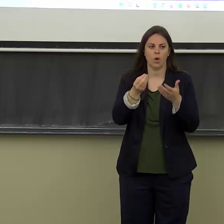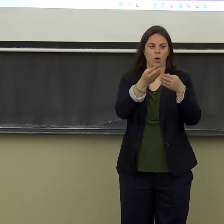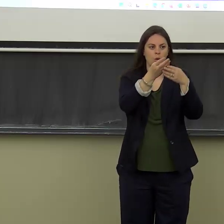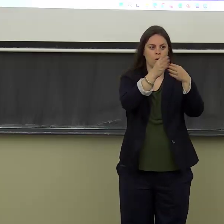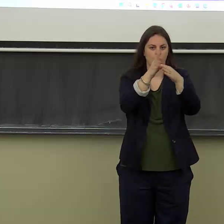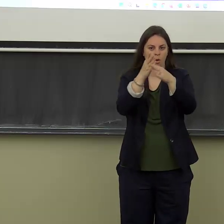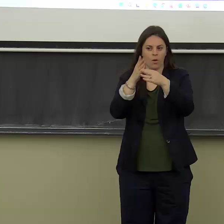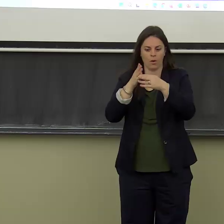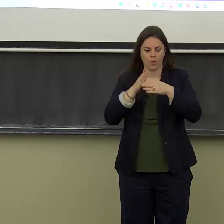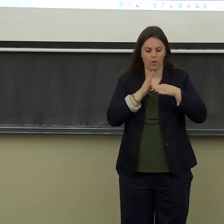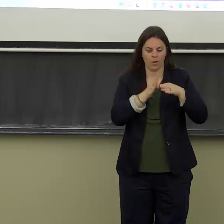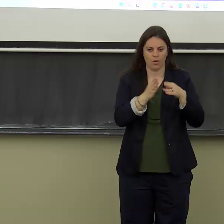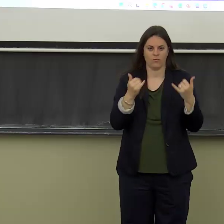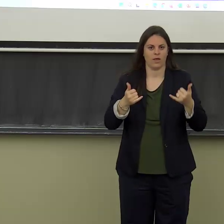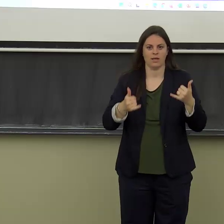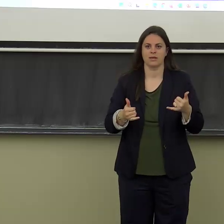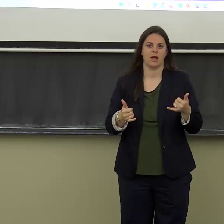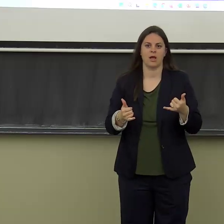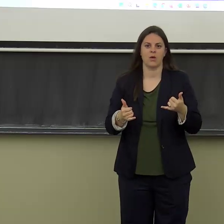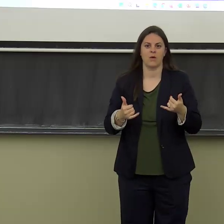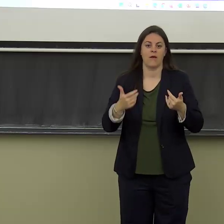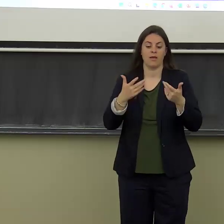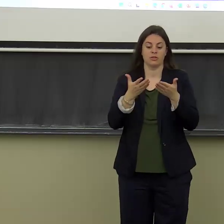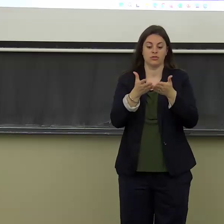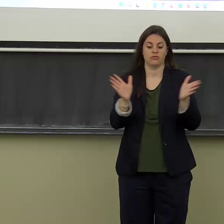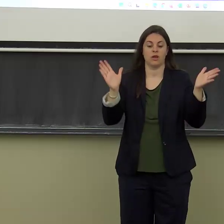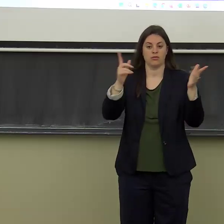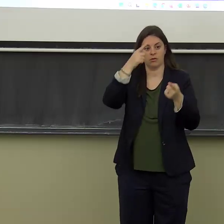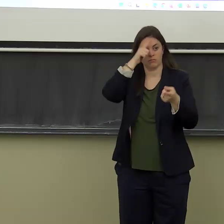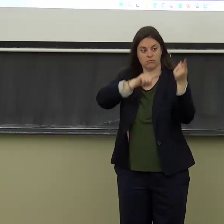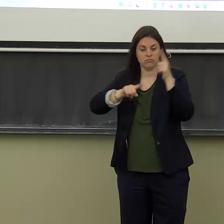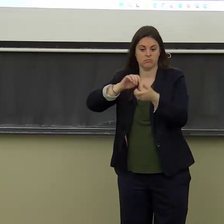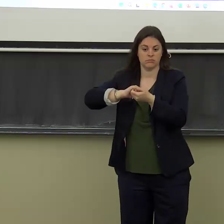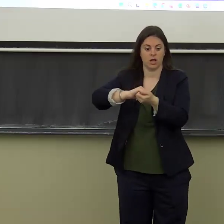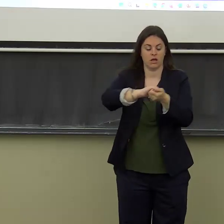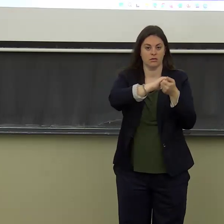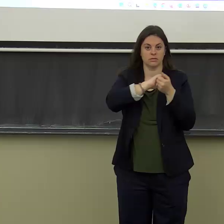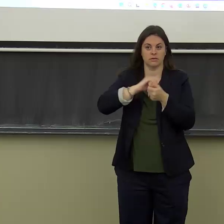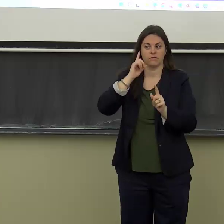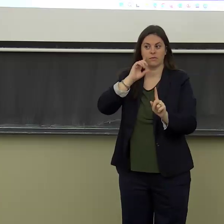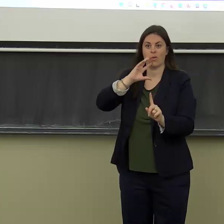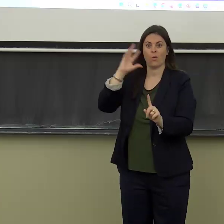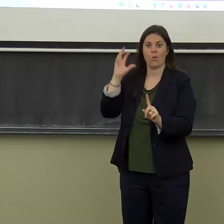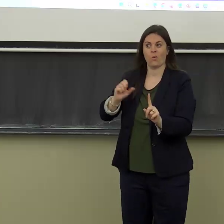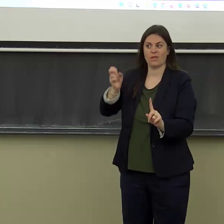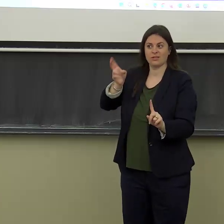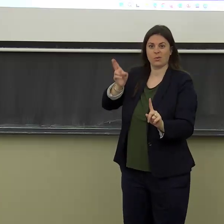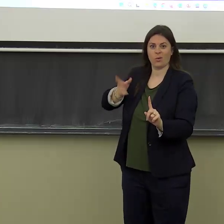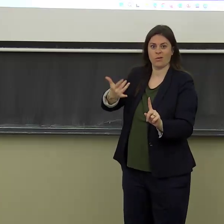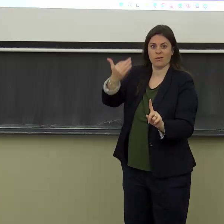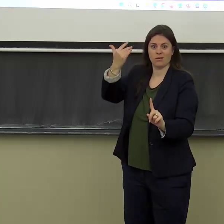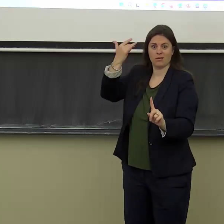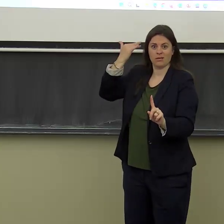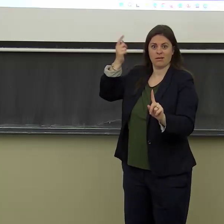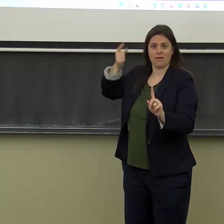to have general solidarity seems challenging along old historical lines, that like sometimes